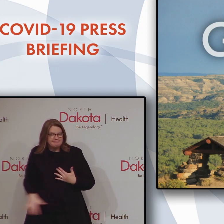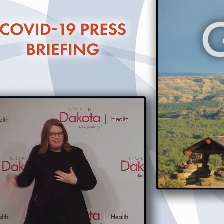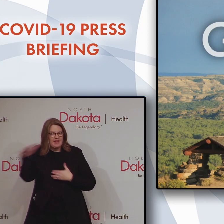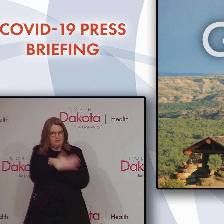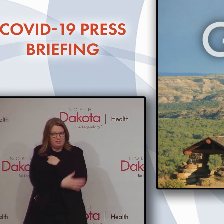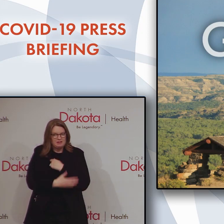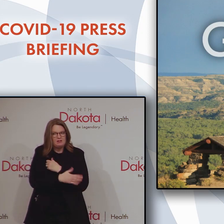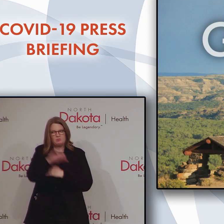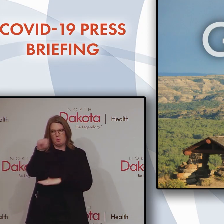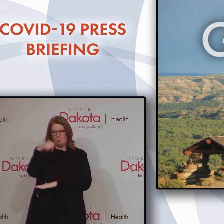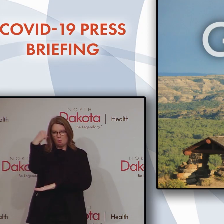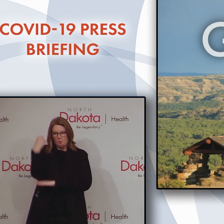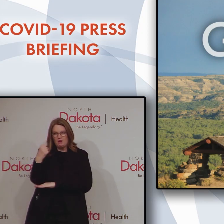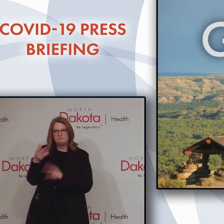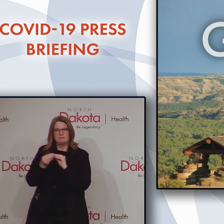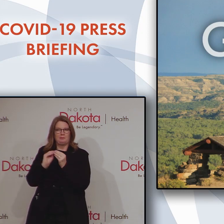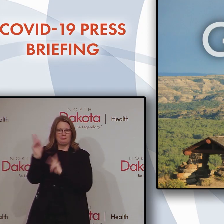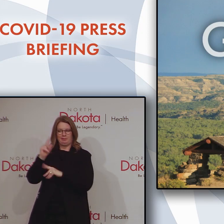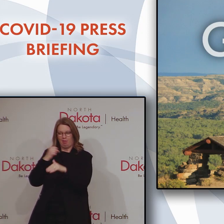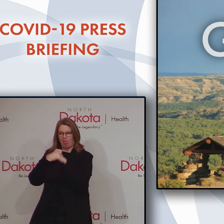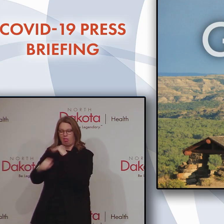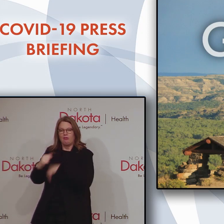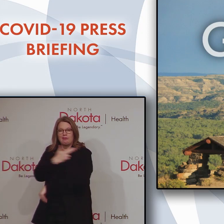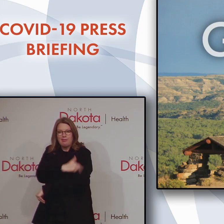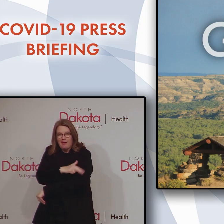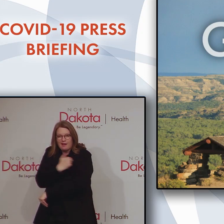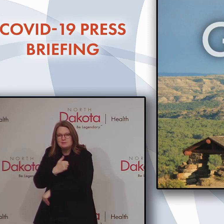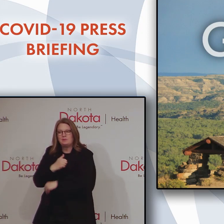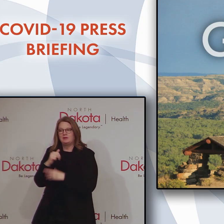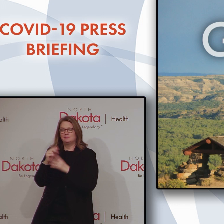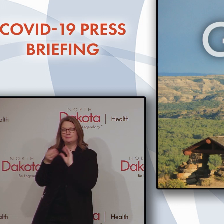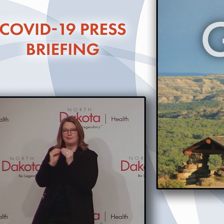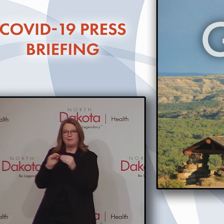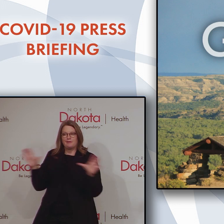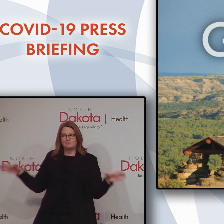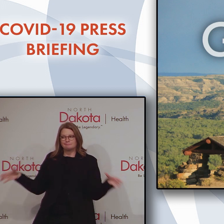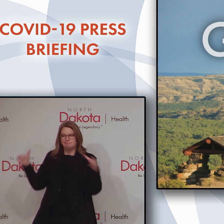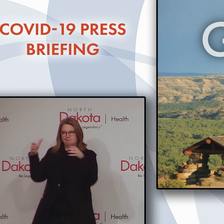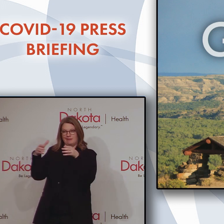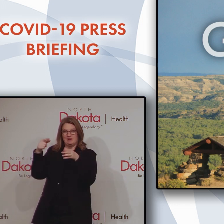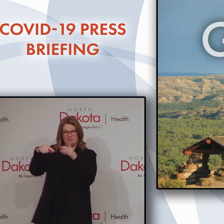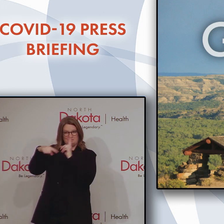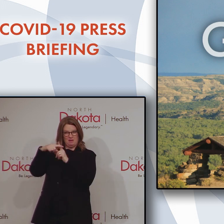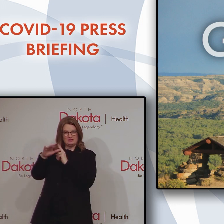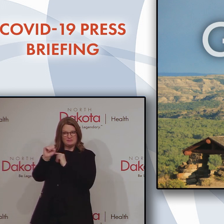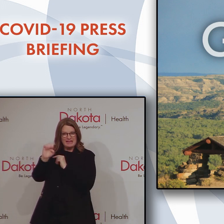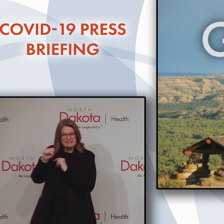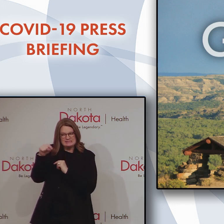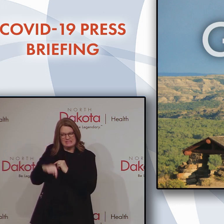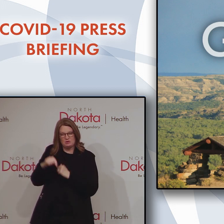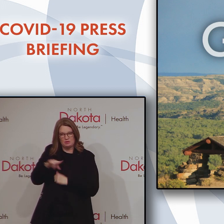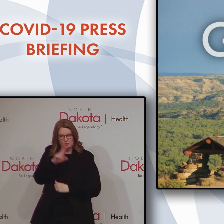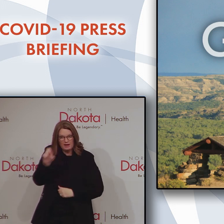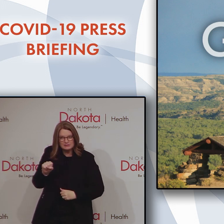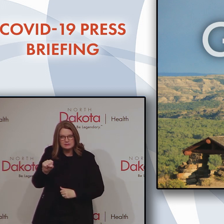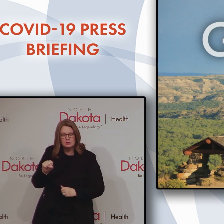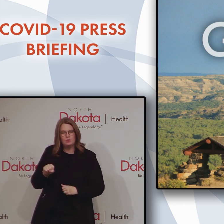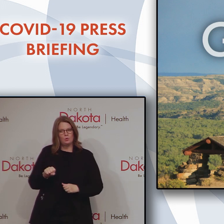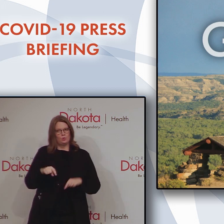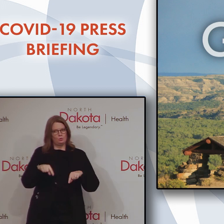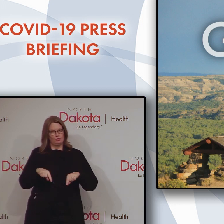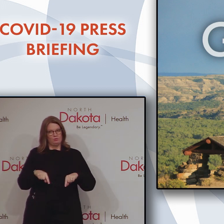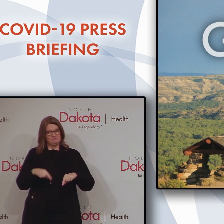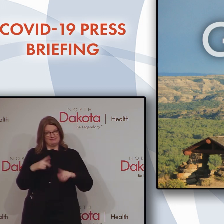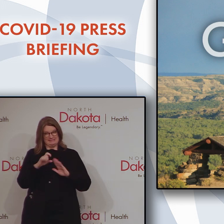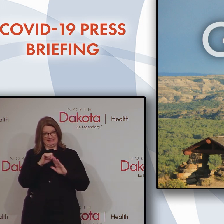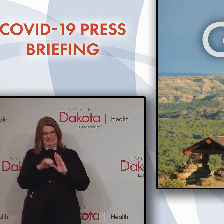deaths, record COVID hospitalizations, and record COVID cases in the United States, we are deeply grateful for where we are